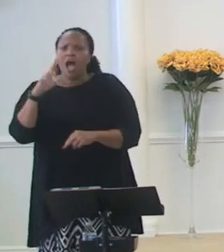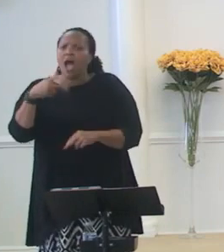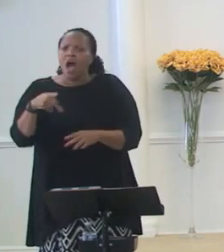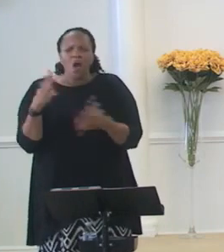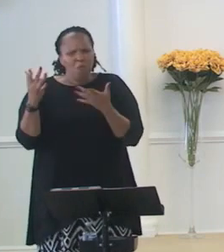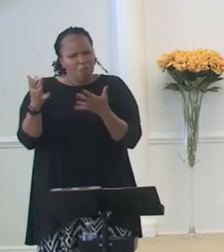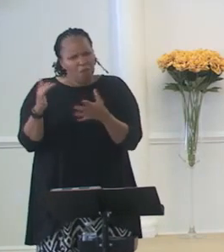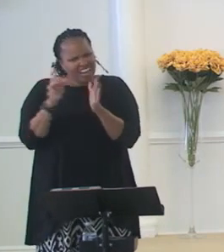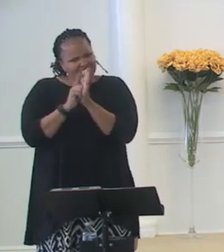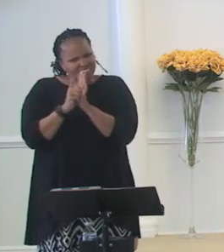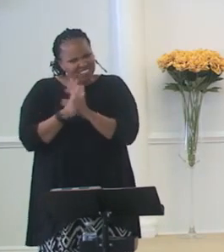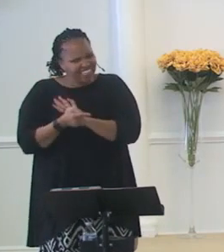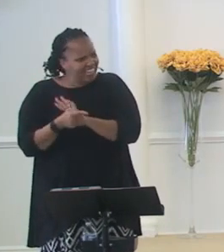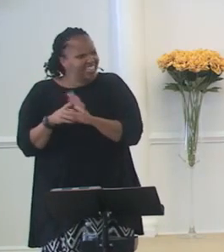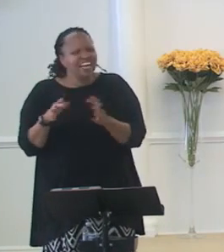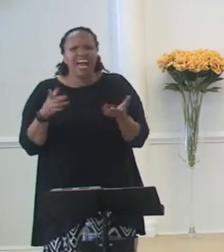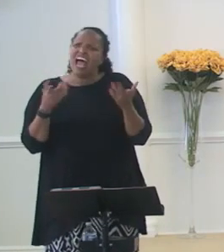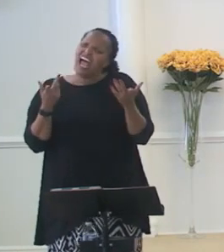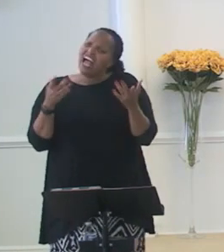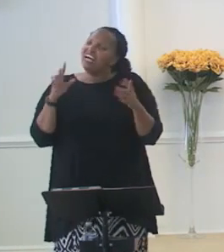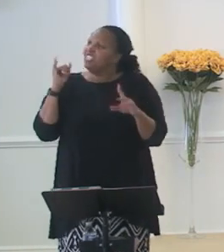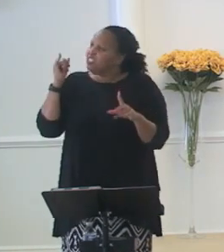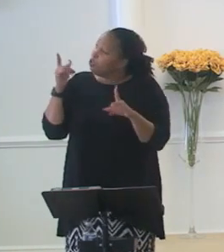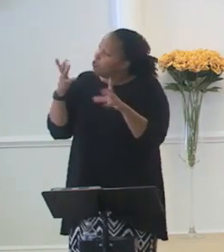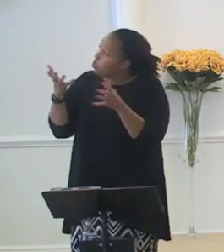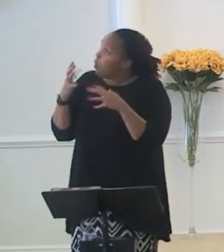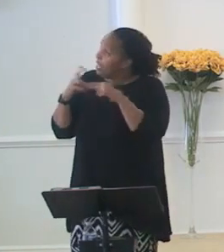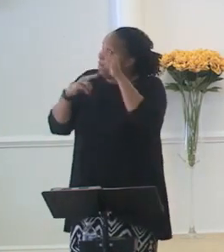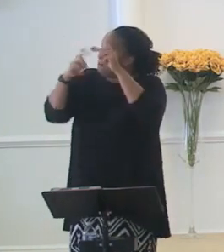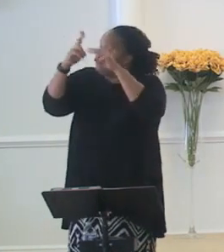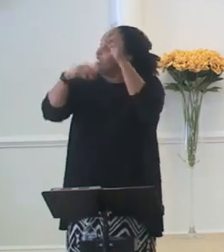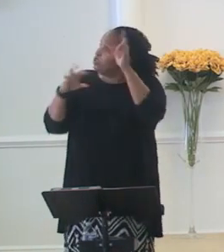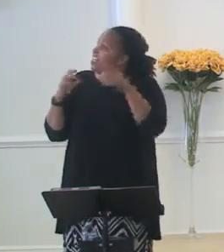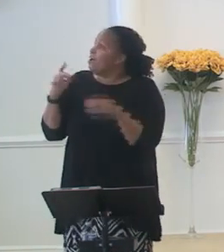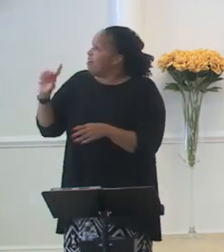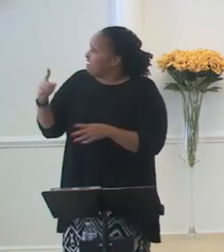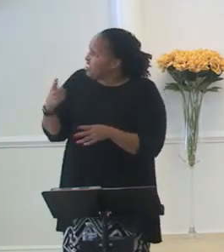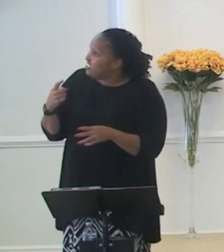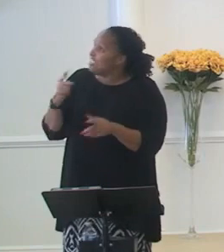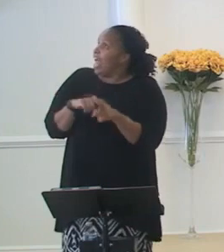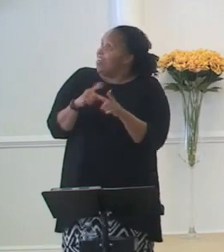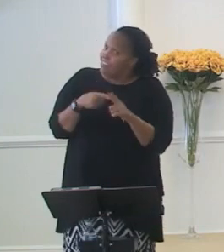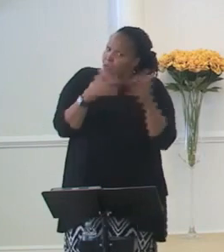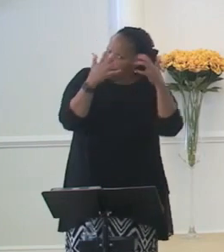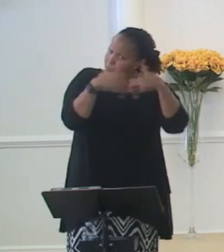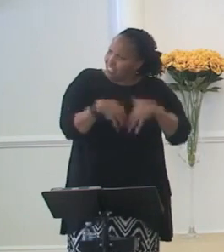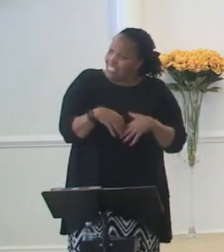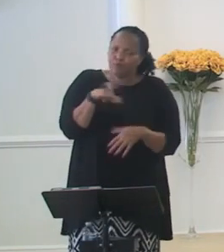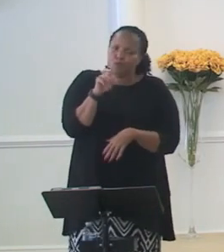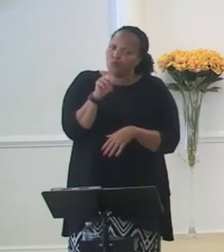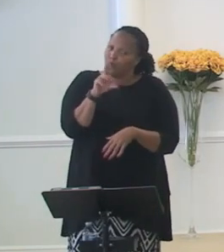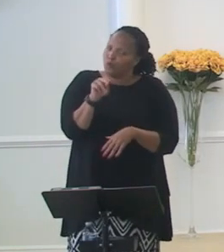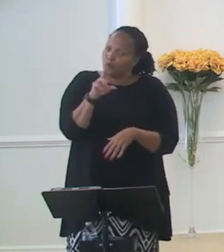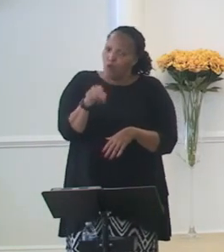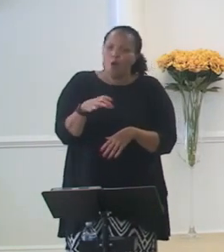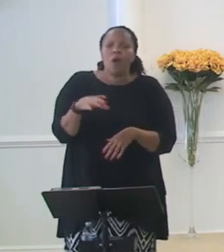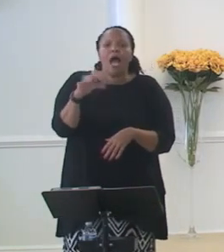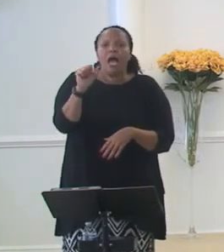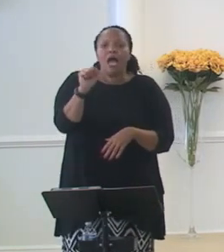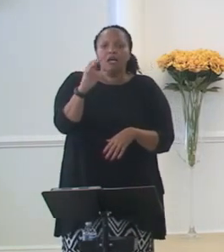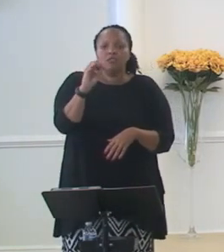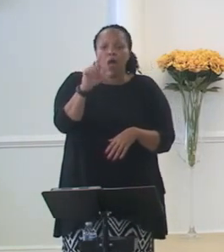got stuck there. I said, shouldn't you want to build up first? And if you don't like it, break down. No, Solomon